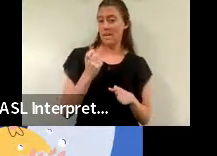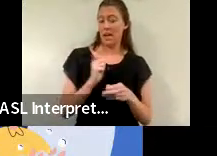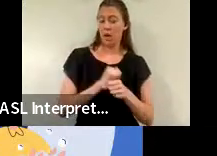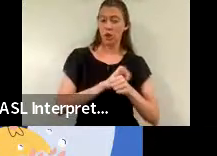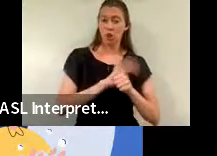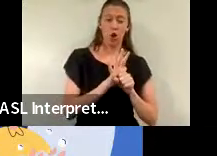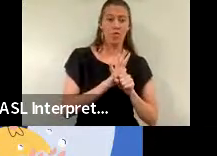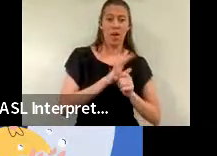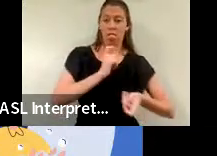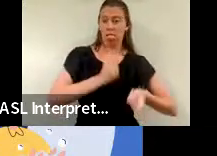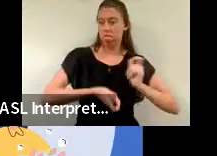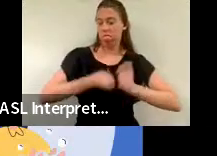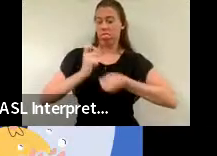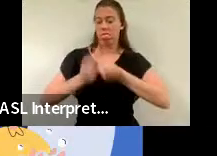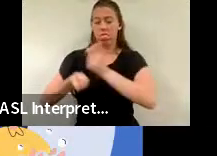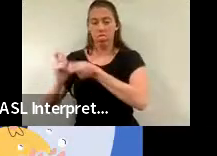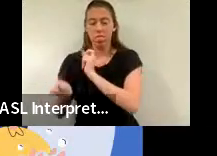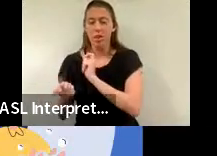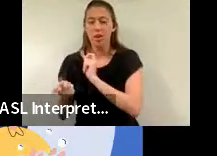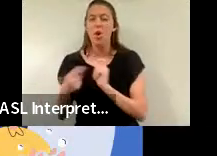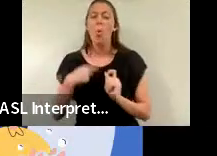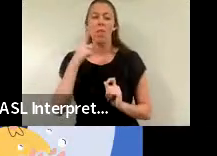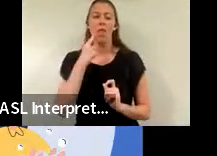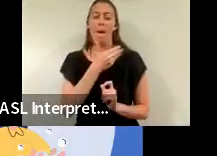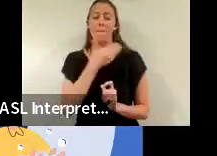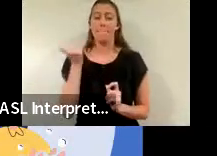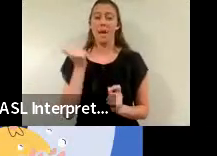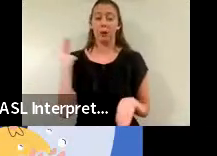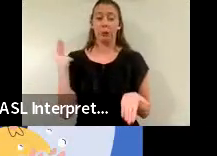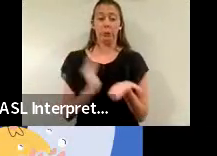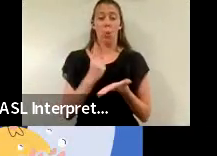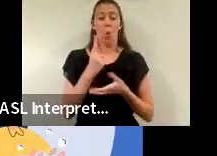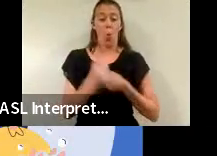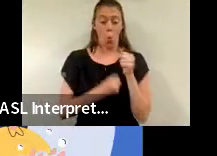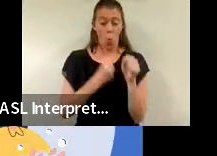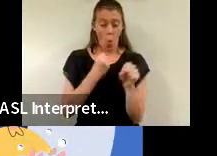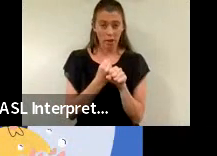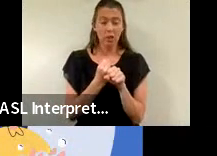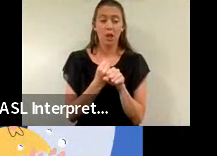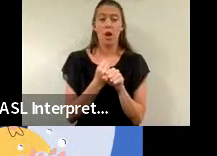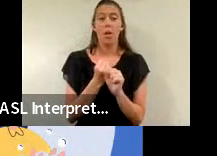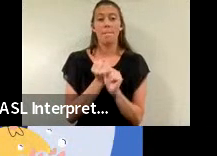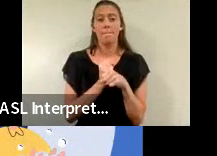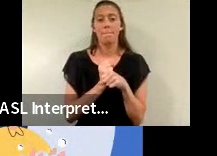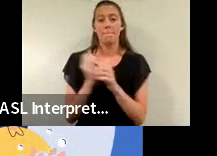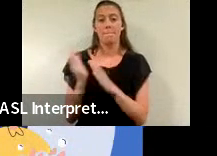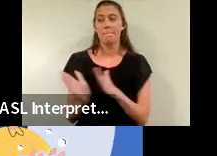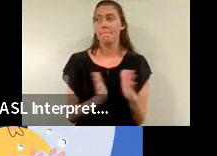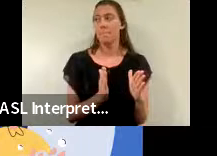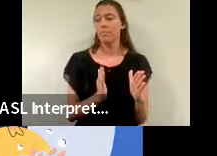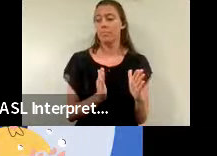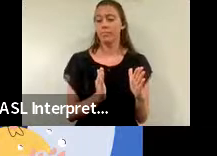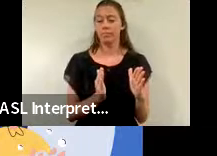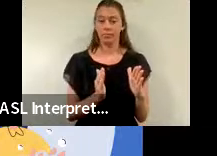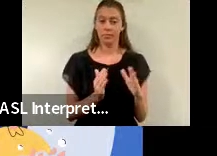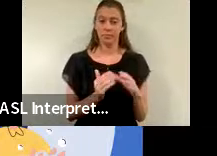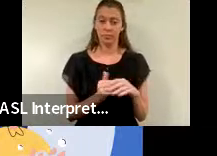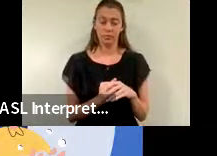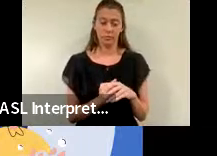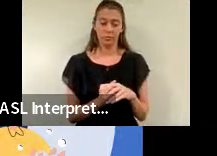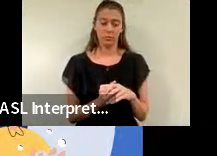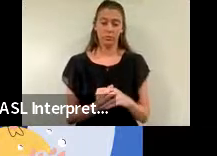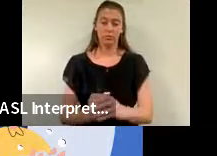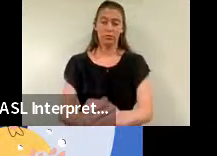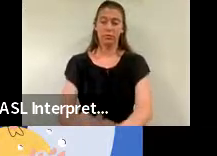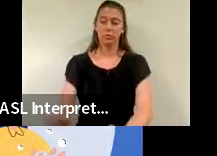shorten our timeline right now. So where we are last month, we captured your thoughts and ideas